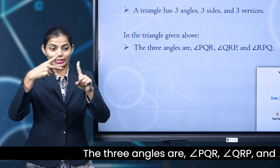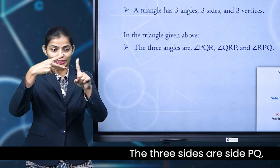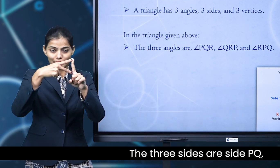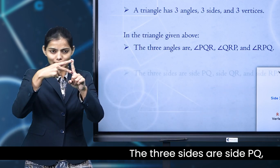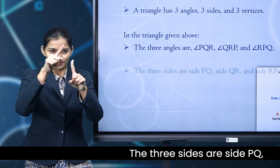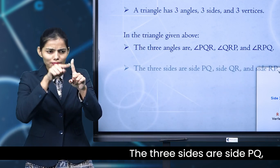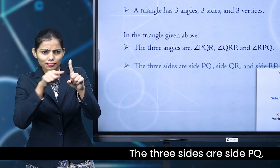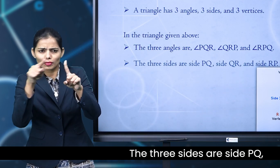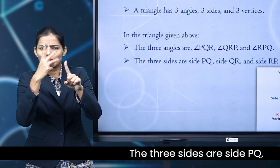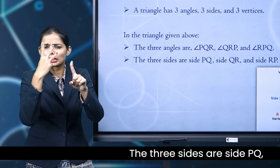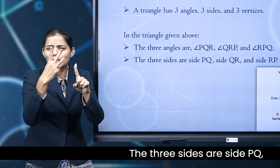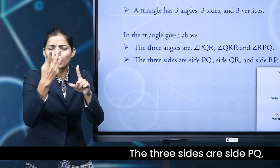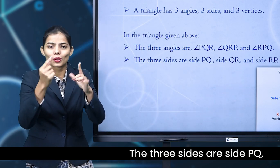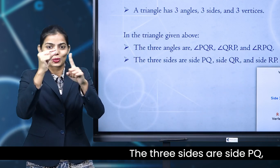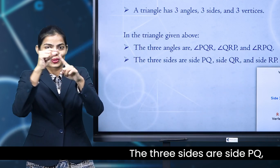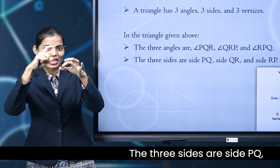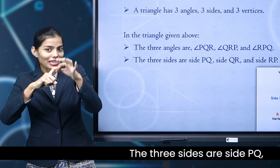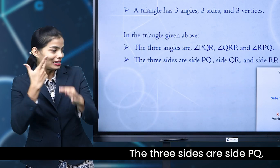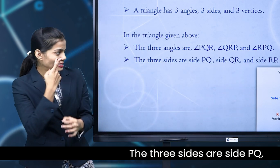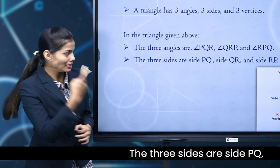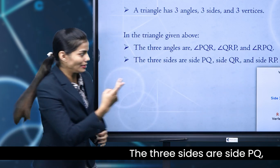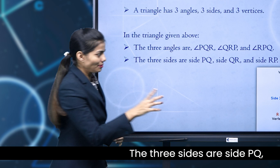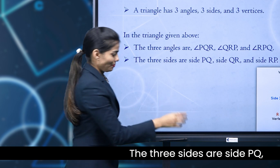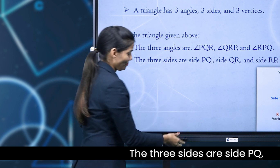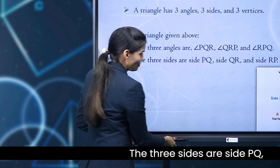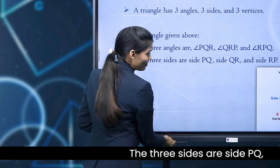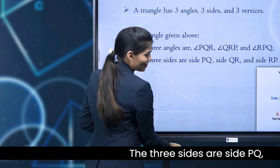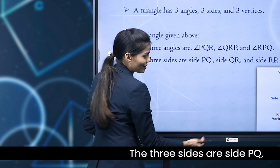The three sides are side PQ,